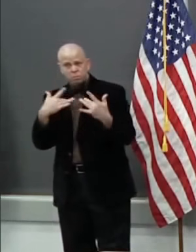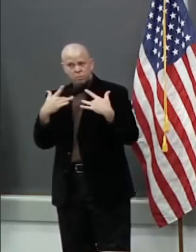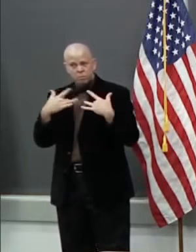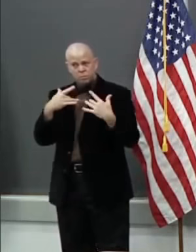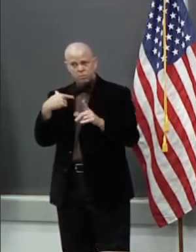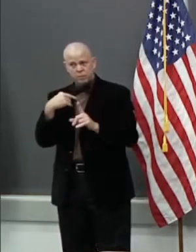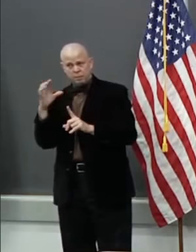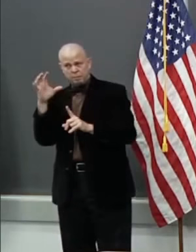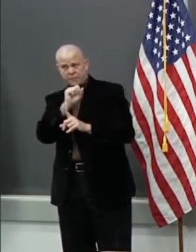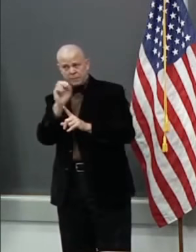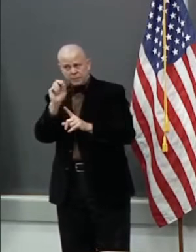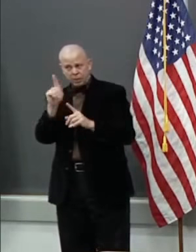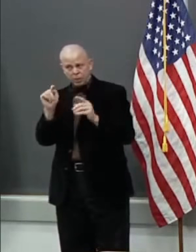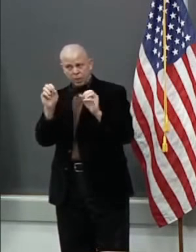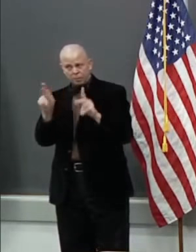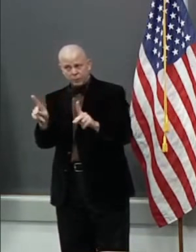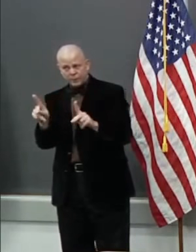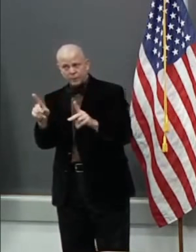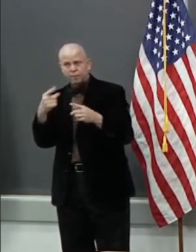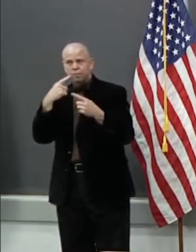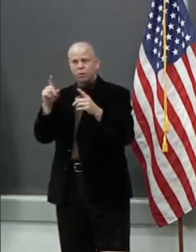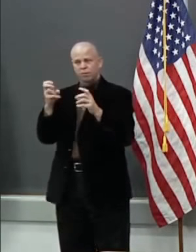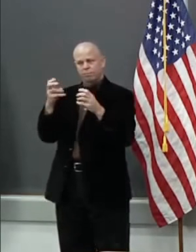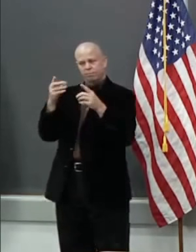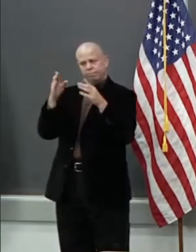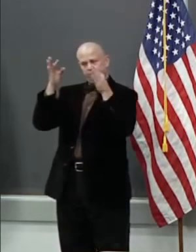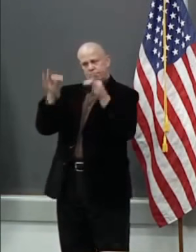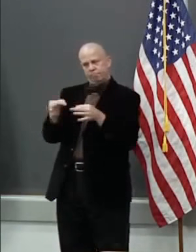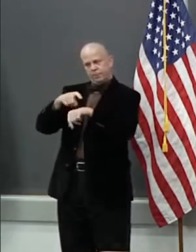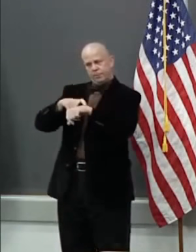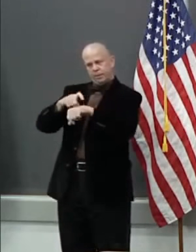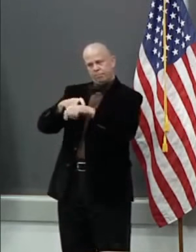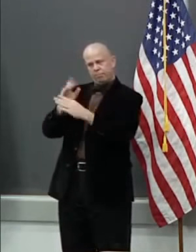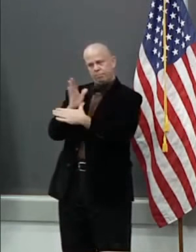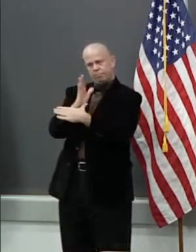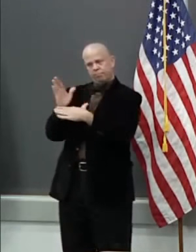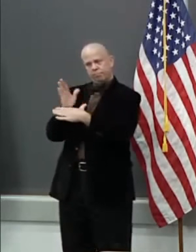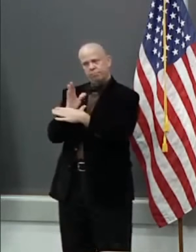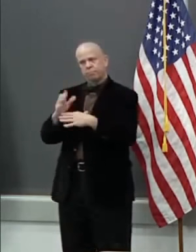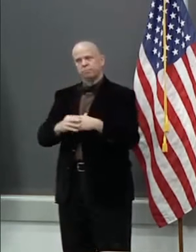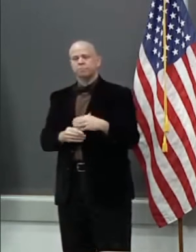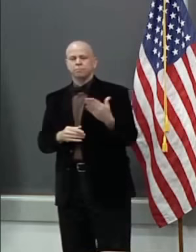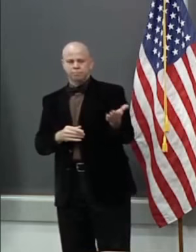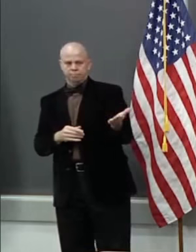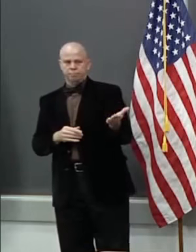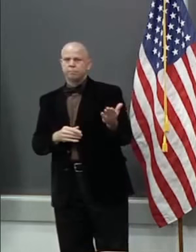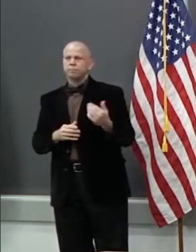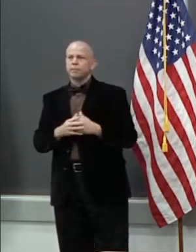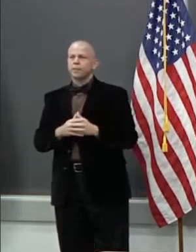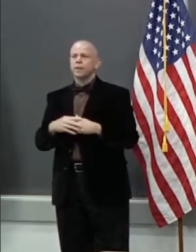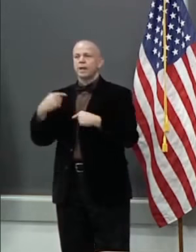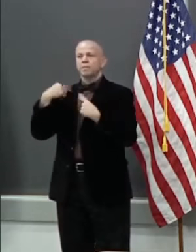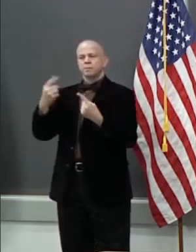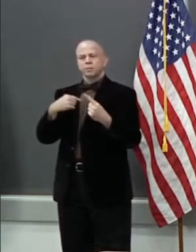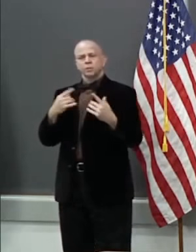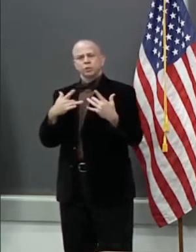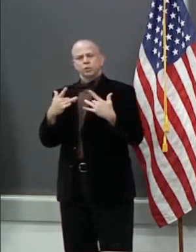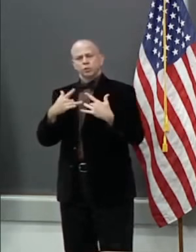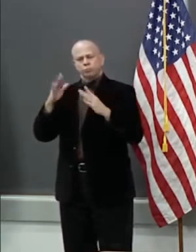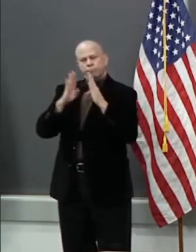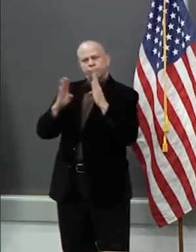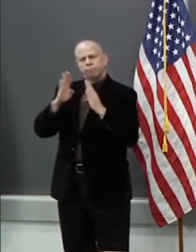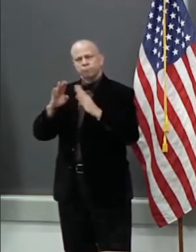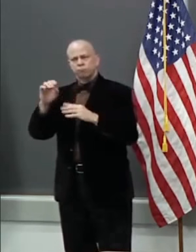be most effective at slowing spread? I think, I've been concerned, worried, anxious, afraid since